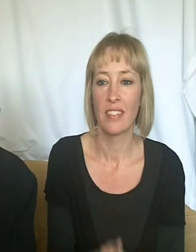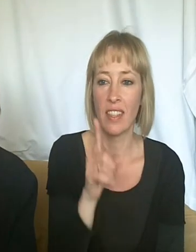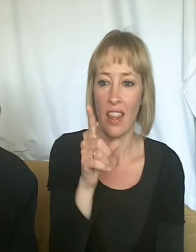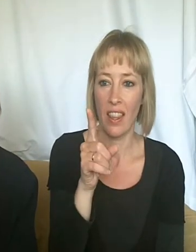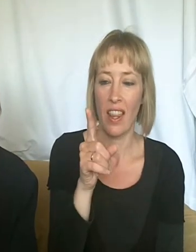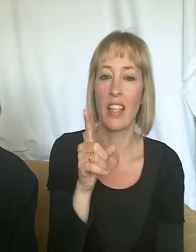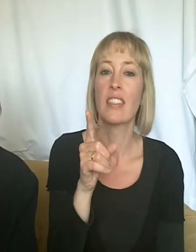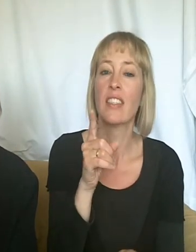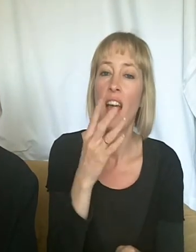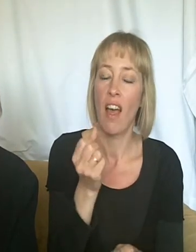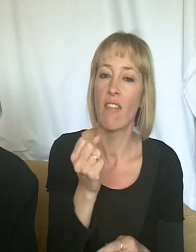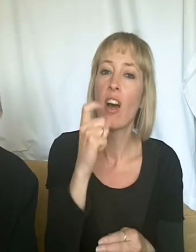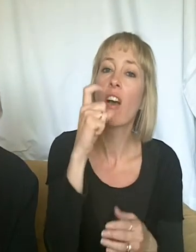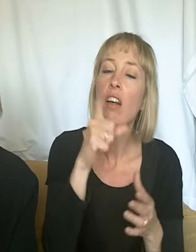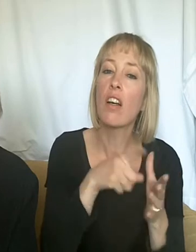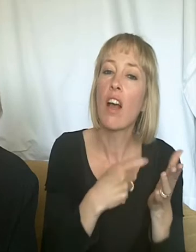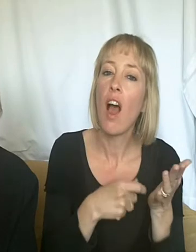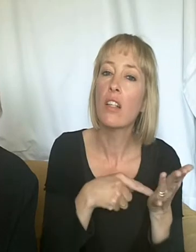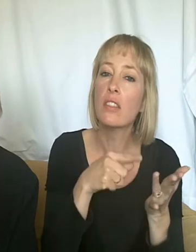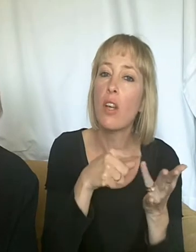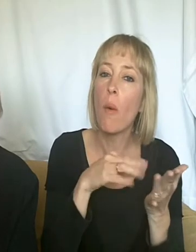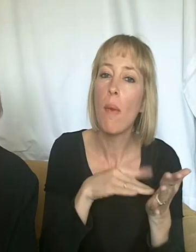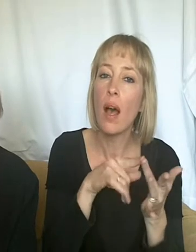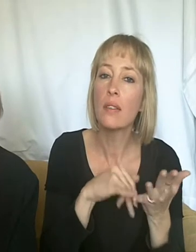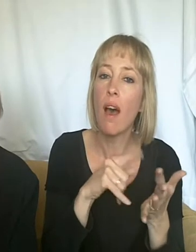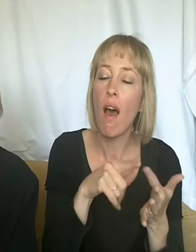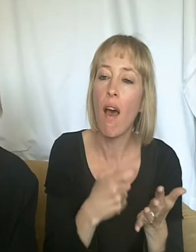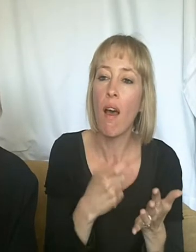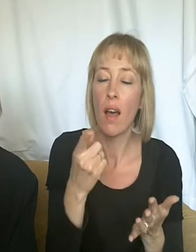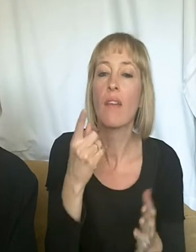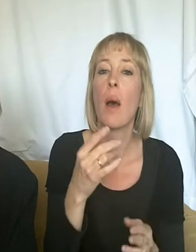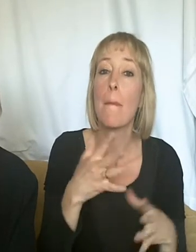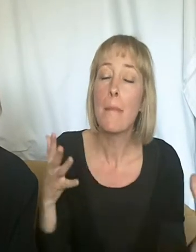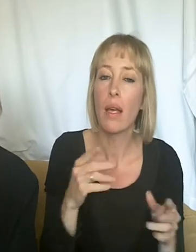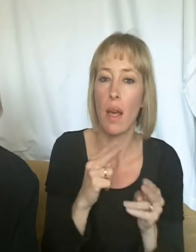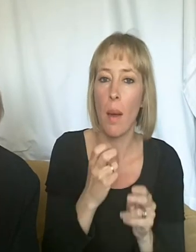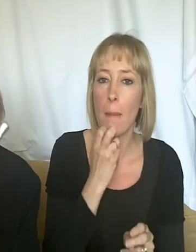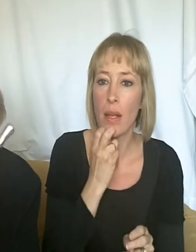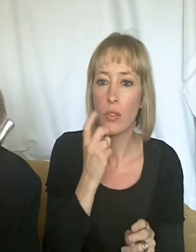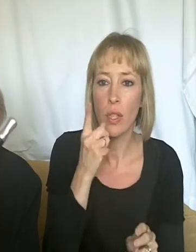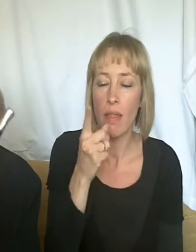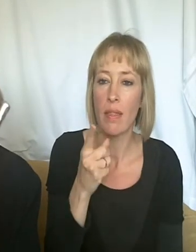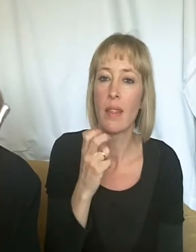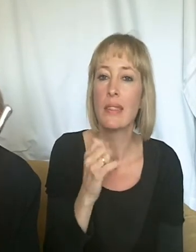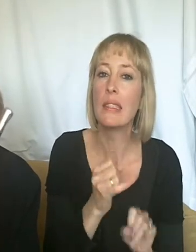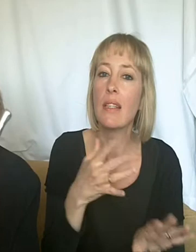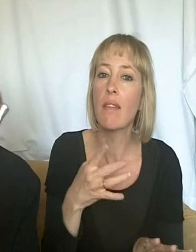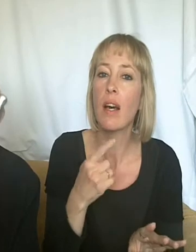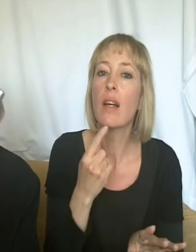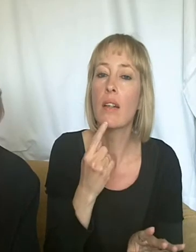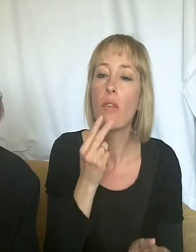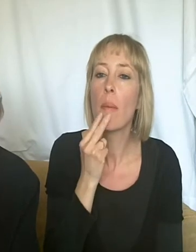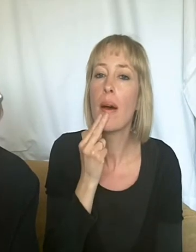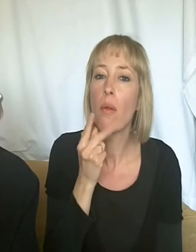Here is a cartomizer on a bigger battery, and it has a silver tip. This battery